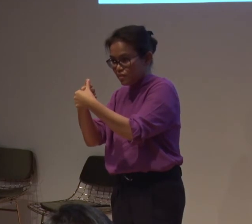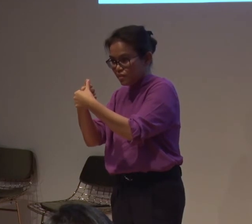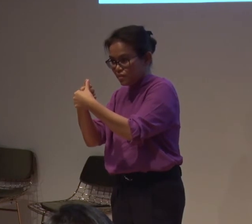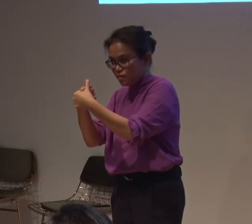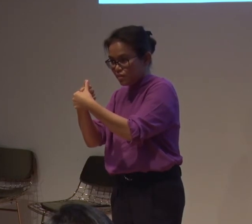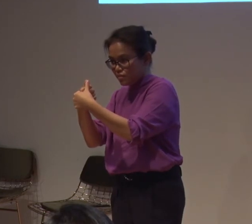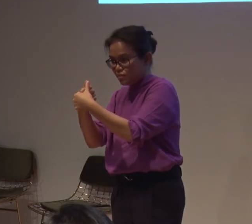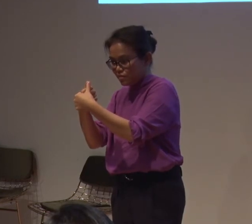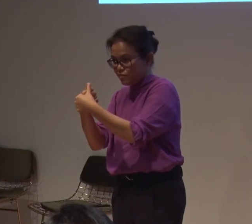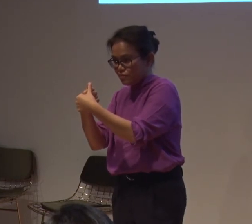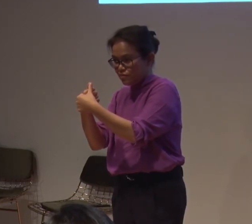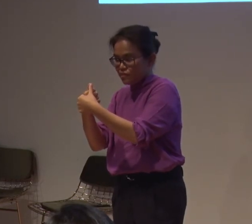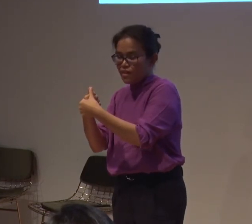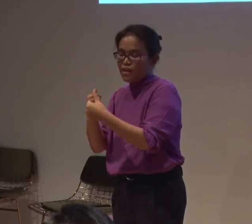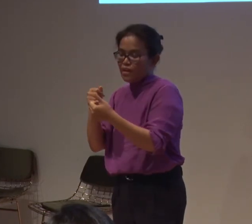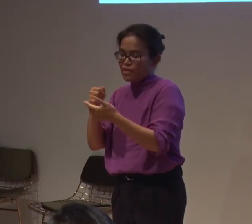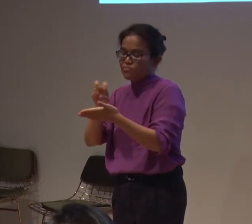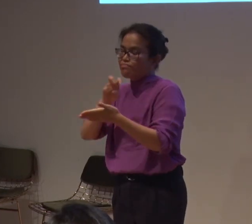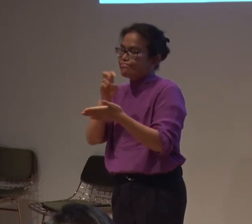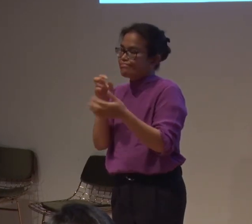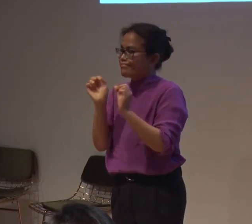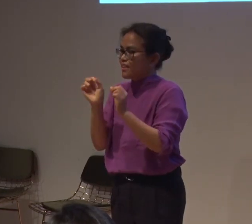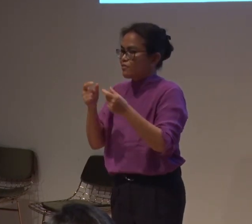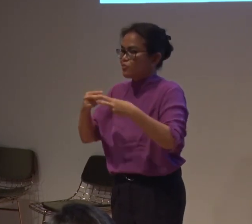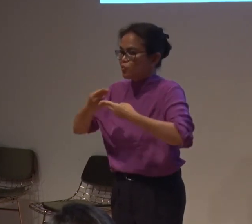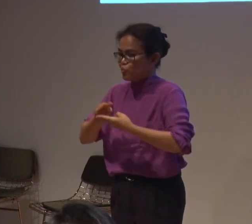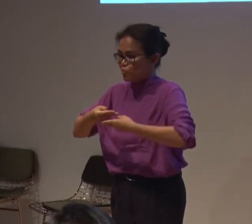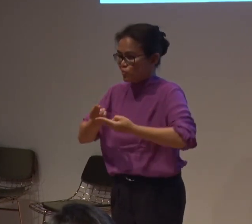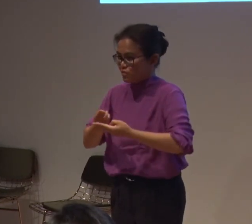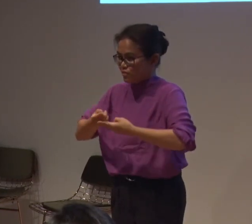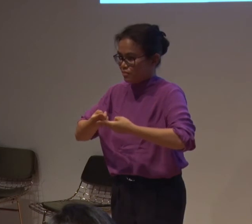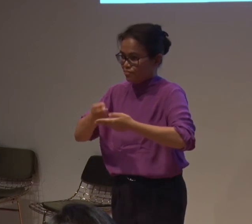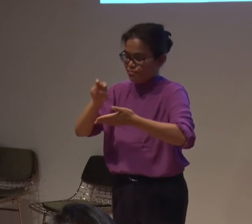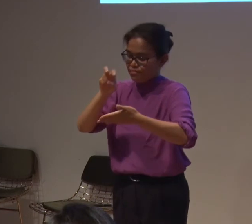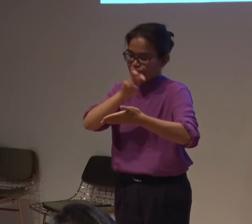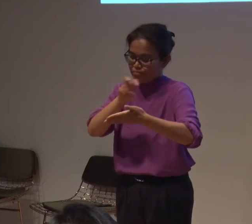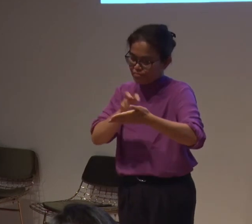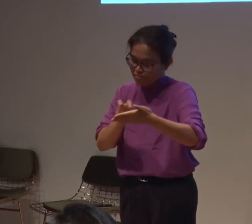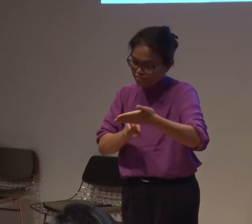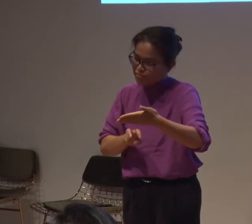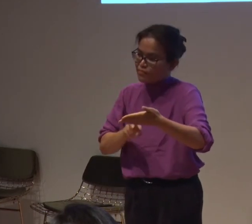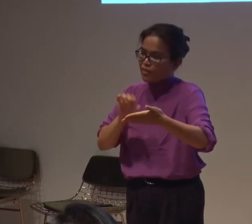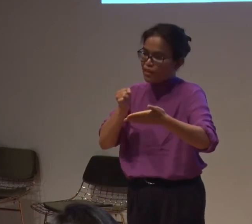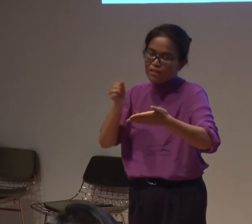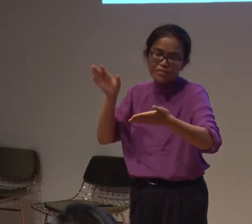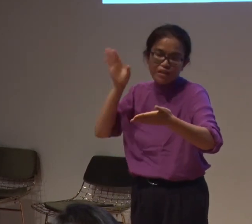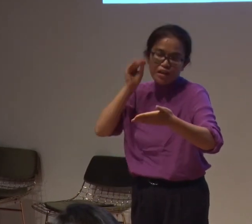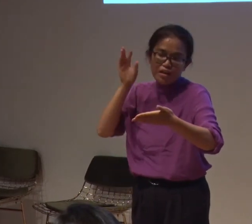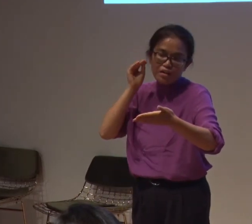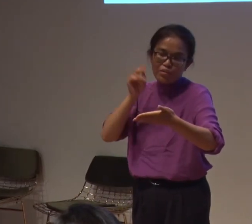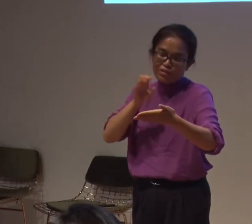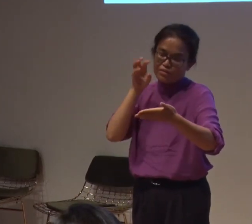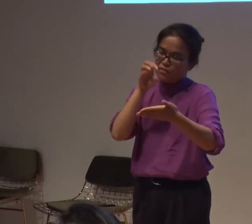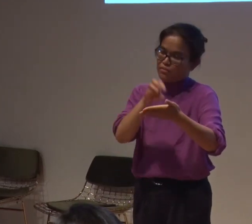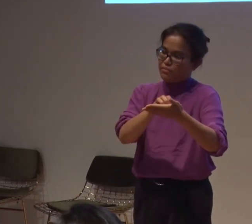need a little adjustment to do their job. For example, there's a specific tool they can use, it's called a screen